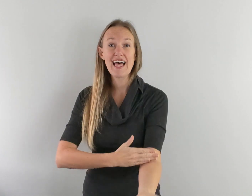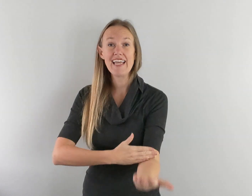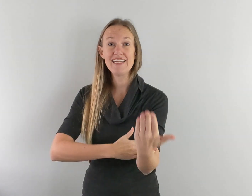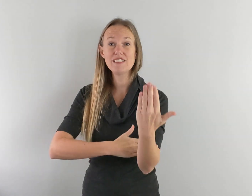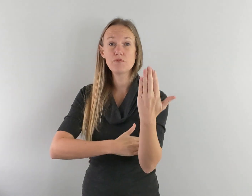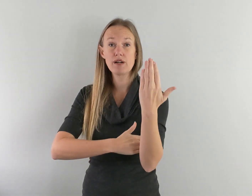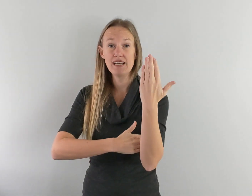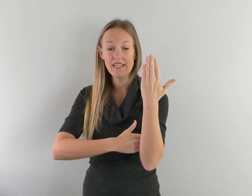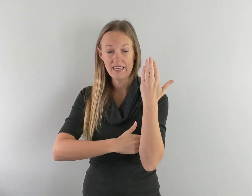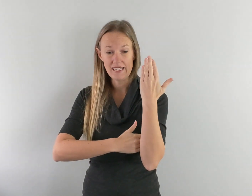Light is breaking